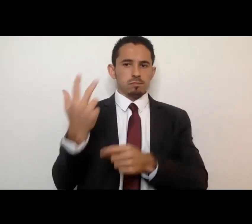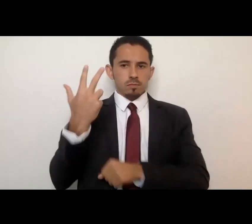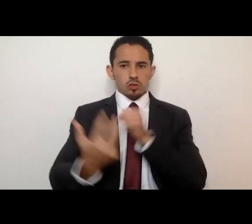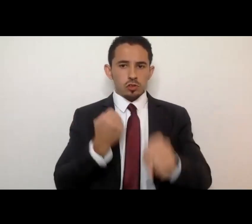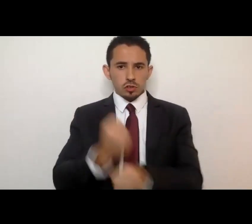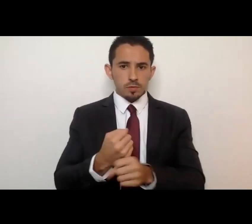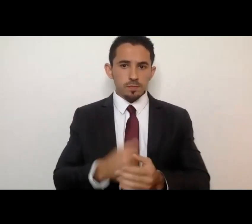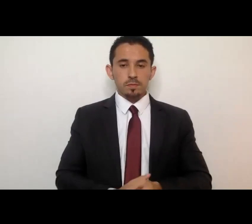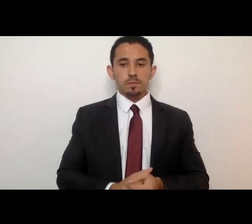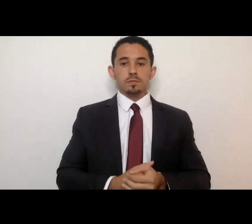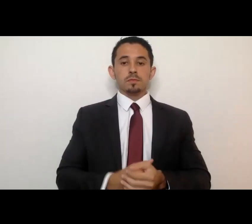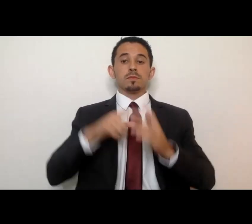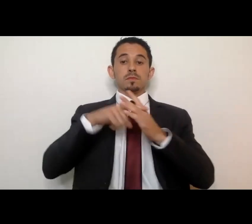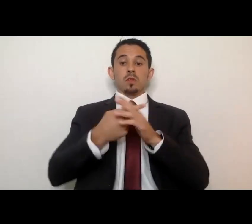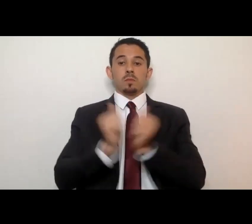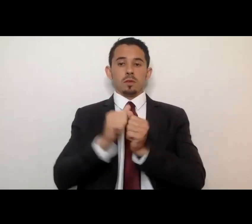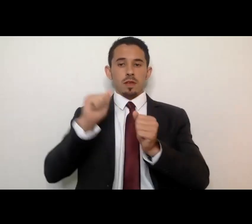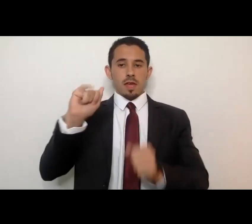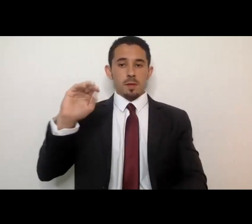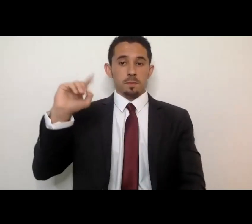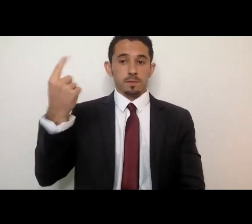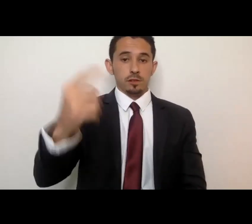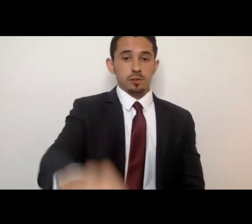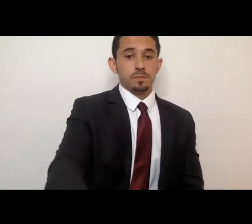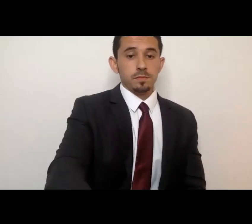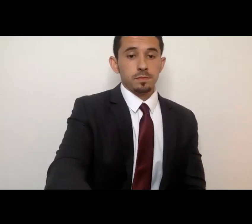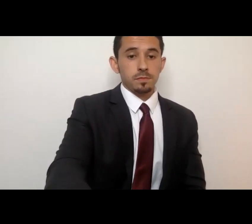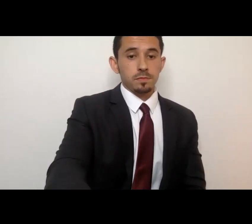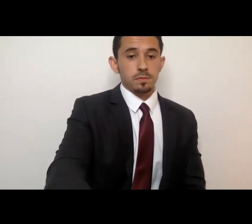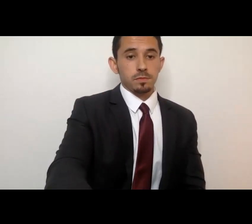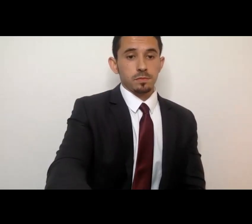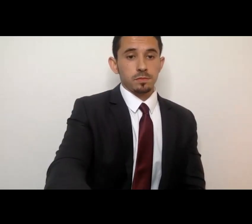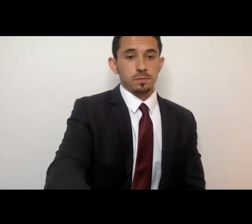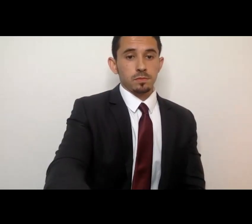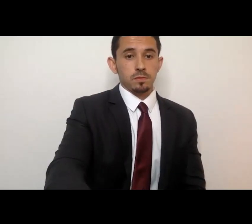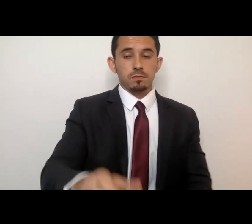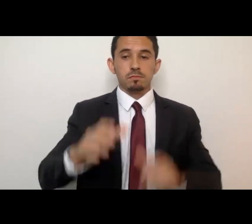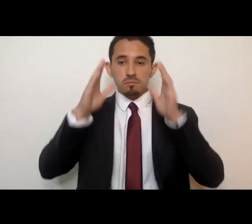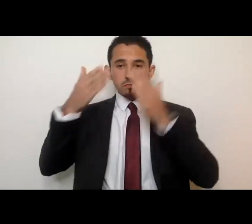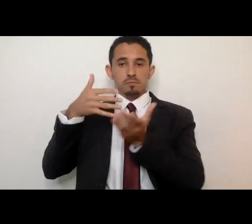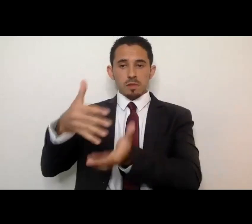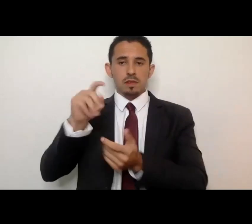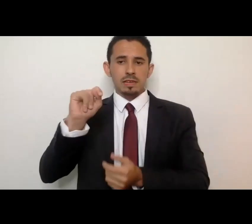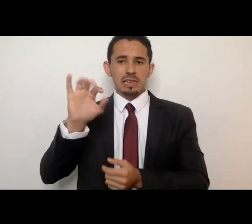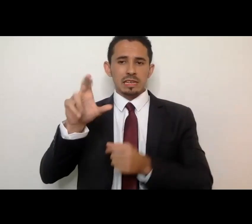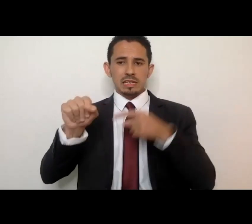These 3 projects are things that I've been working on concurrently for the past 3 years. This is my first team.